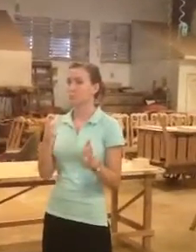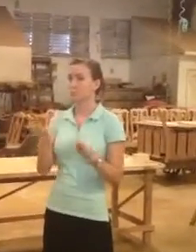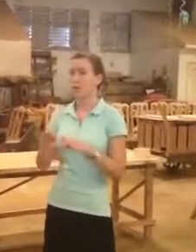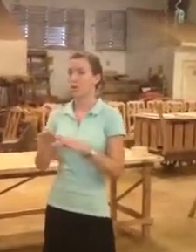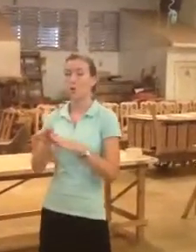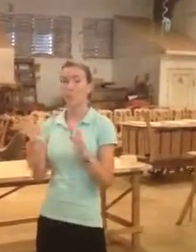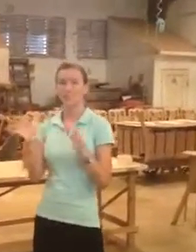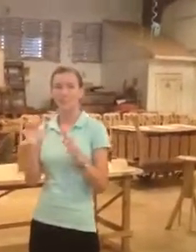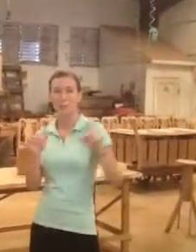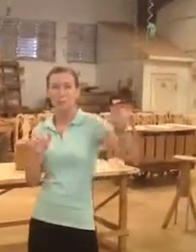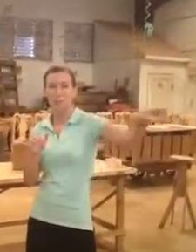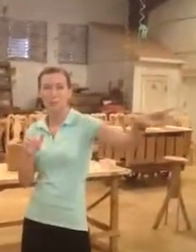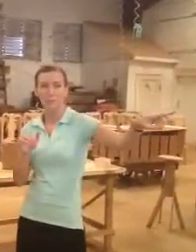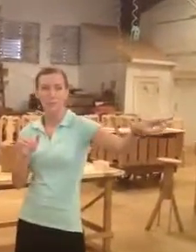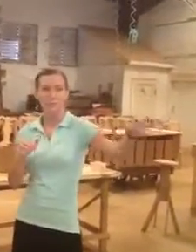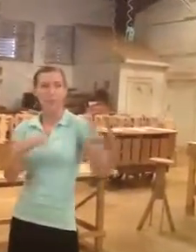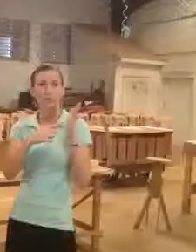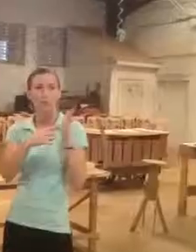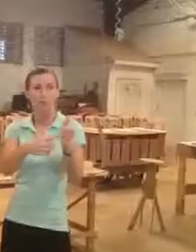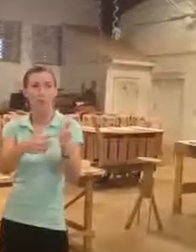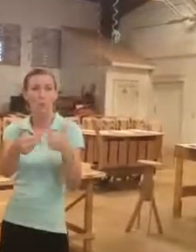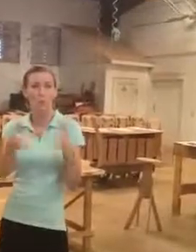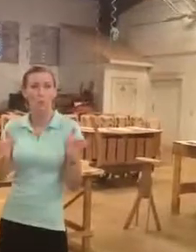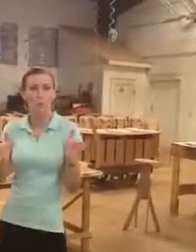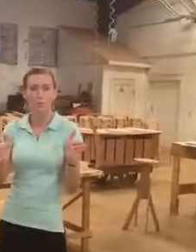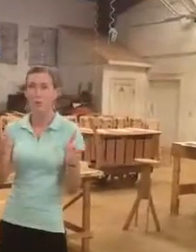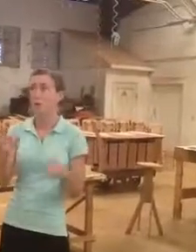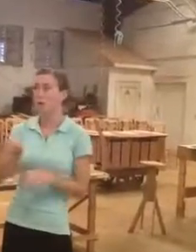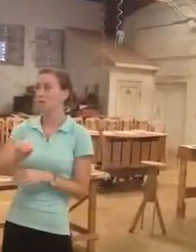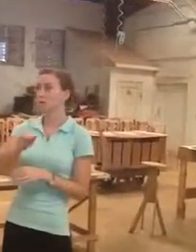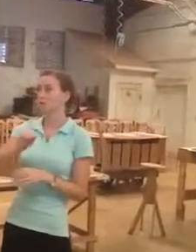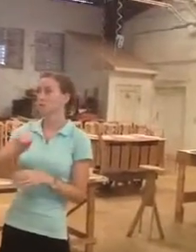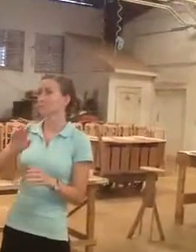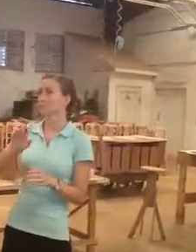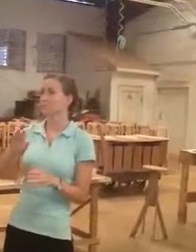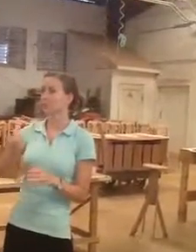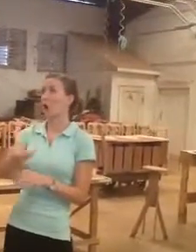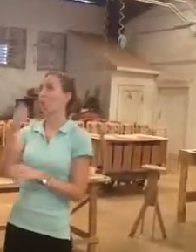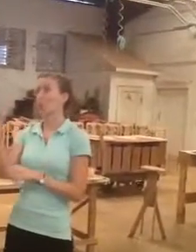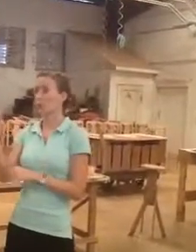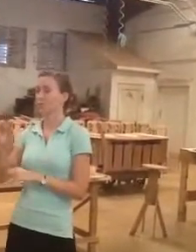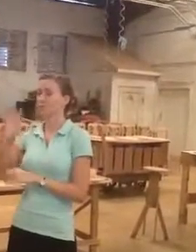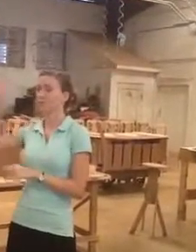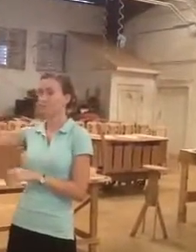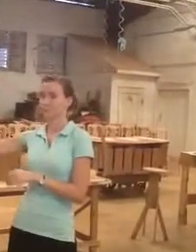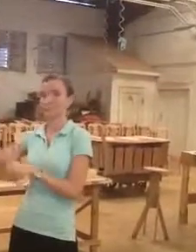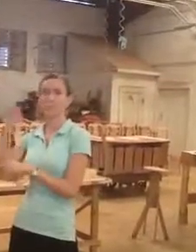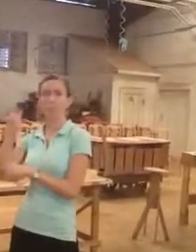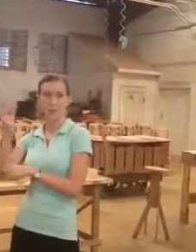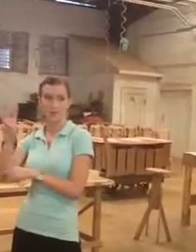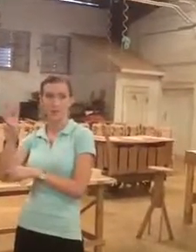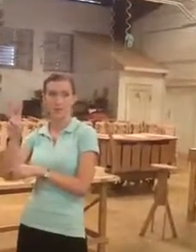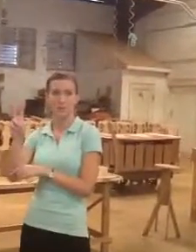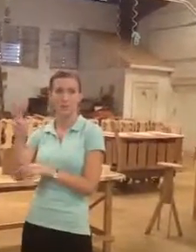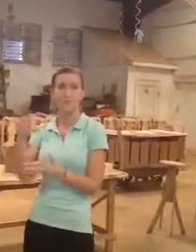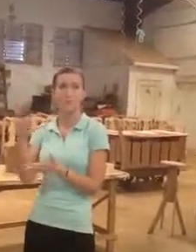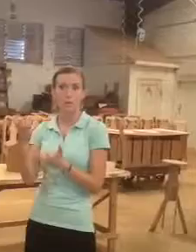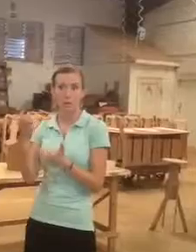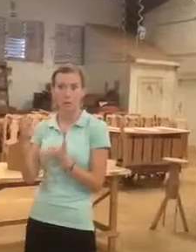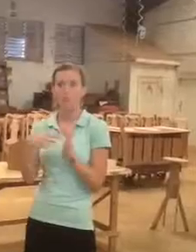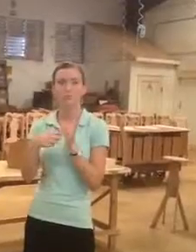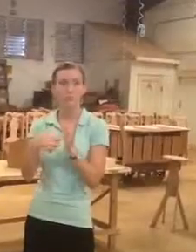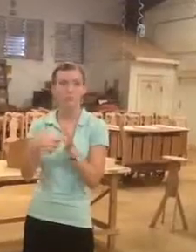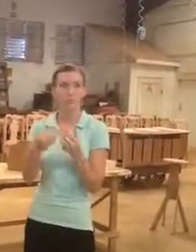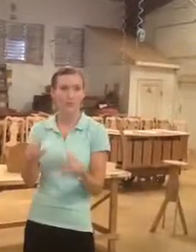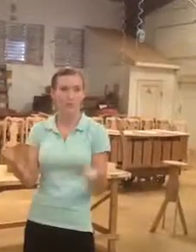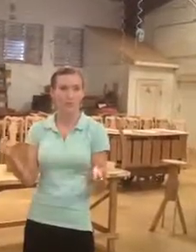in Mandeville, a small one in Mandeville just to get the name out, and this is still our primary showroom. We're in the country, so there's only so many people that pass